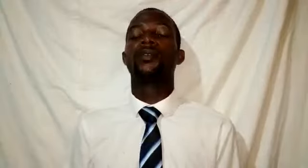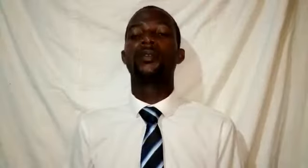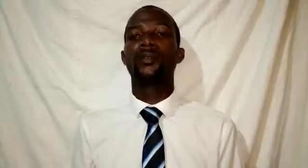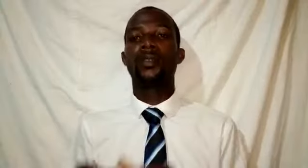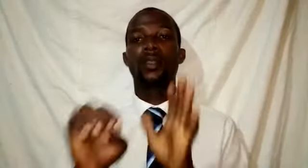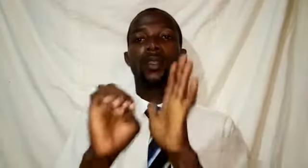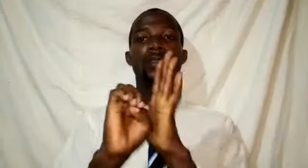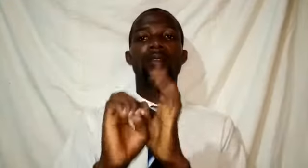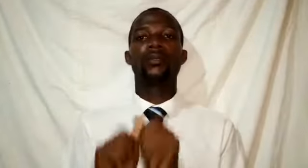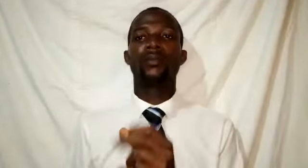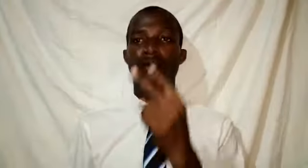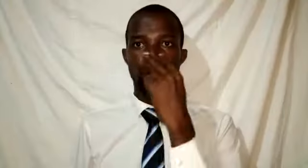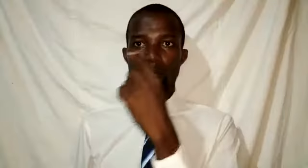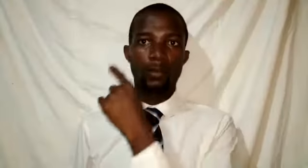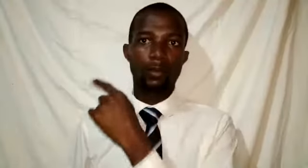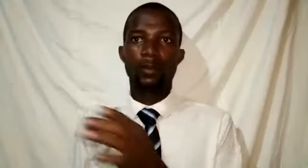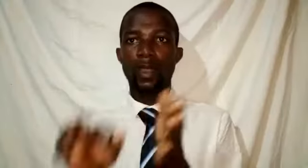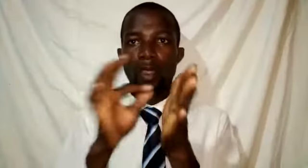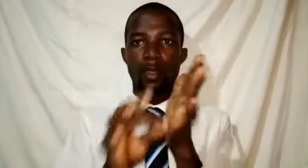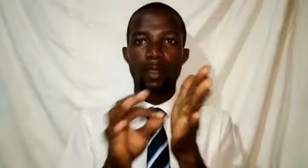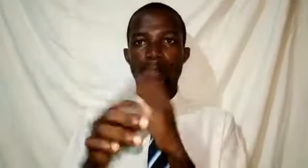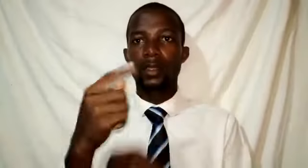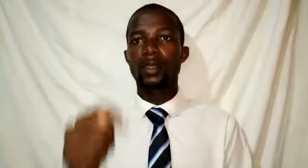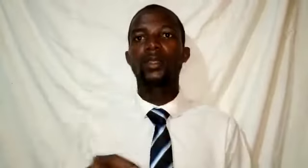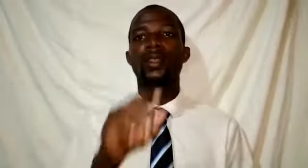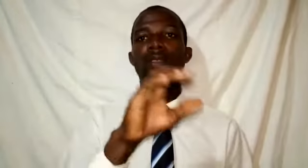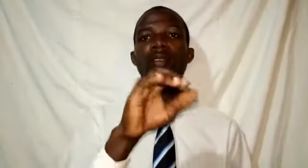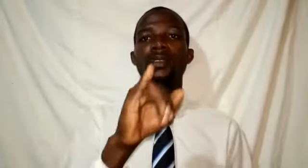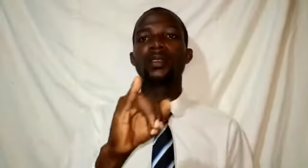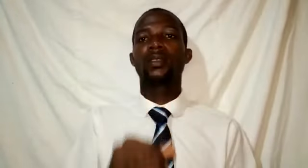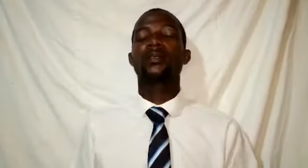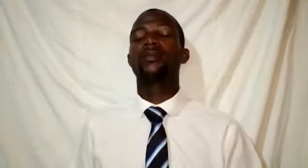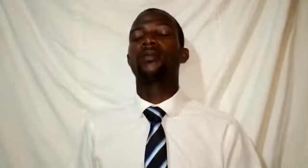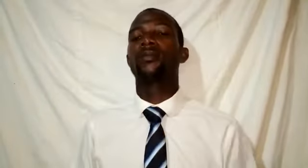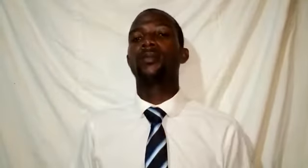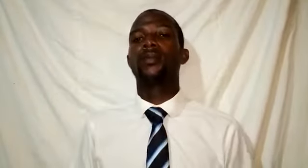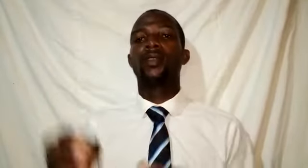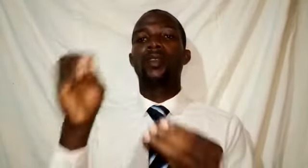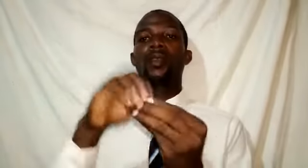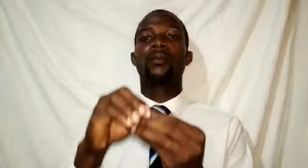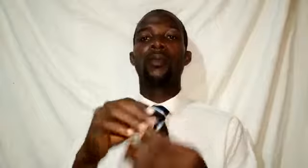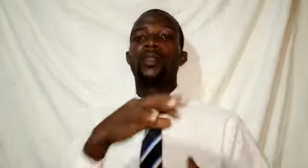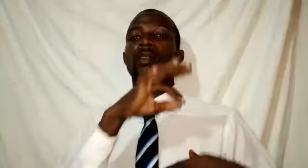Example, calculate the compound interest on